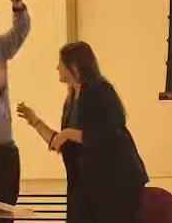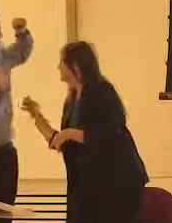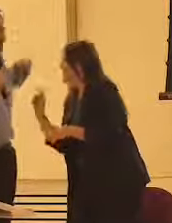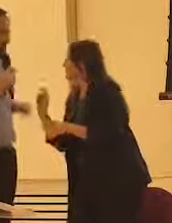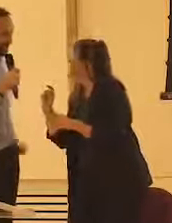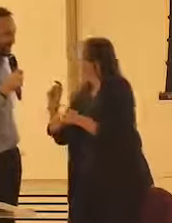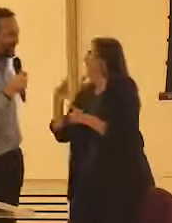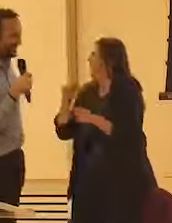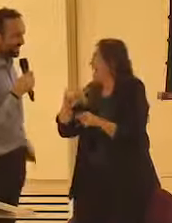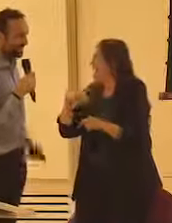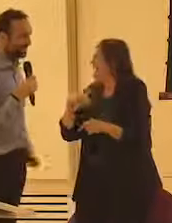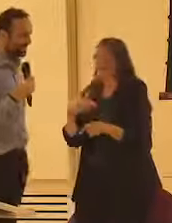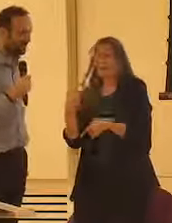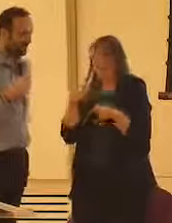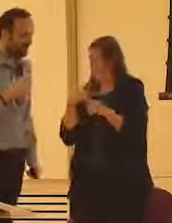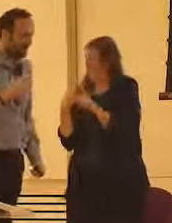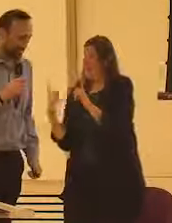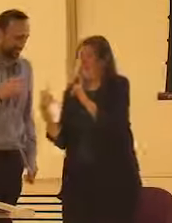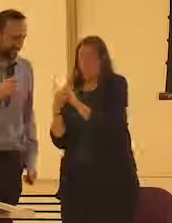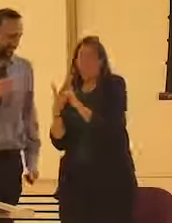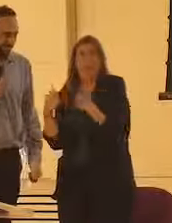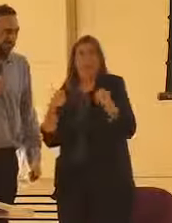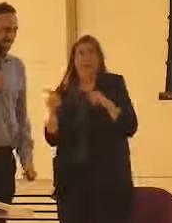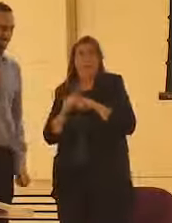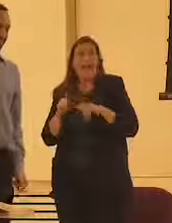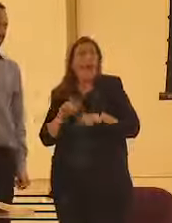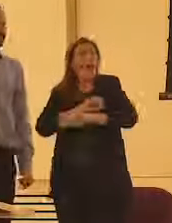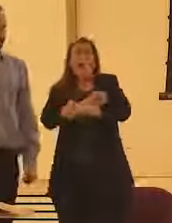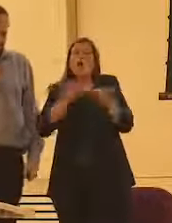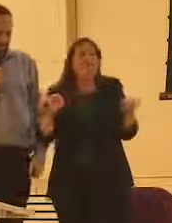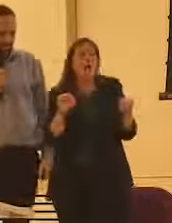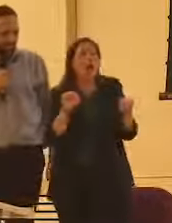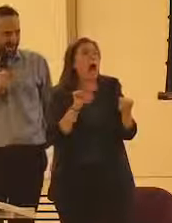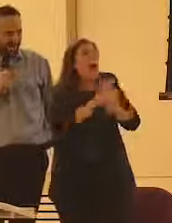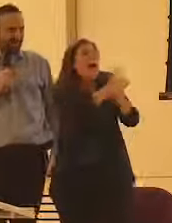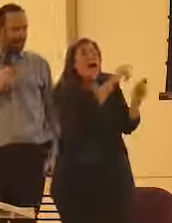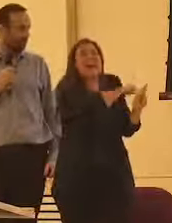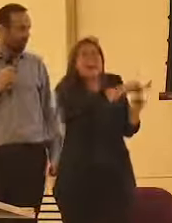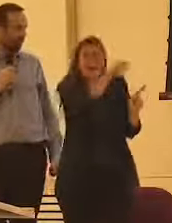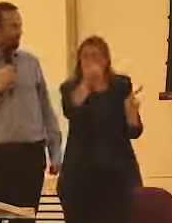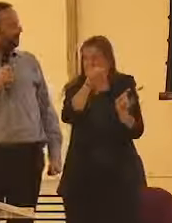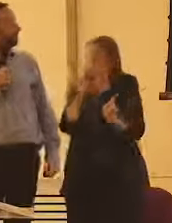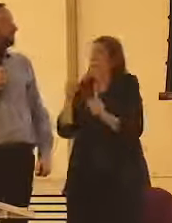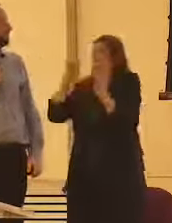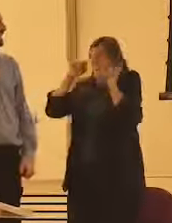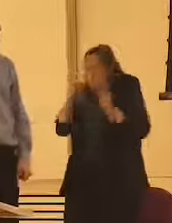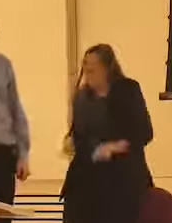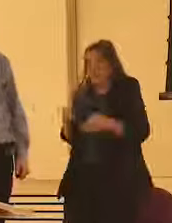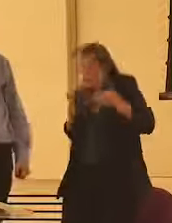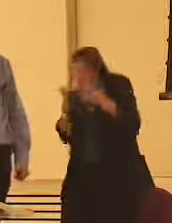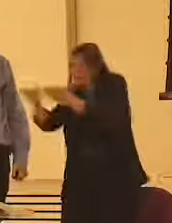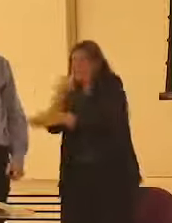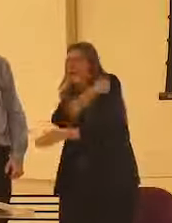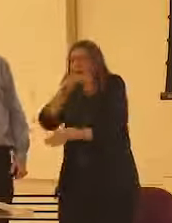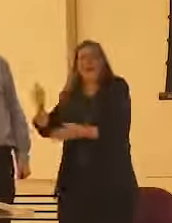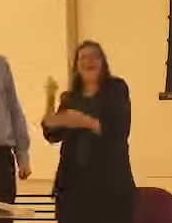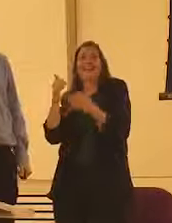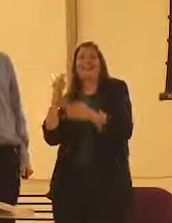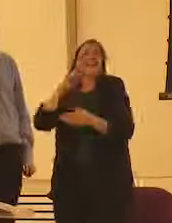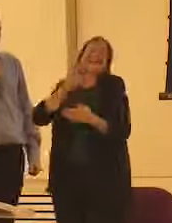As soon as I met her, I wasn't allowed to do anything but deaf psychiatry. She's quite a scary Glaswegian woman. I think she would have hurt me if I tried to